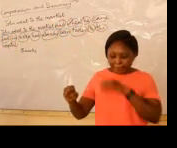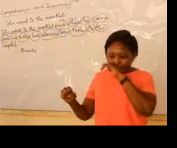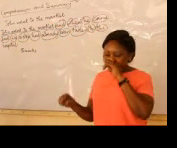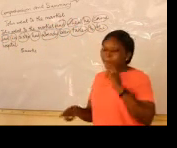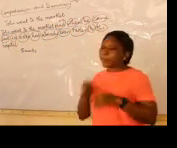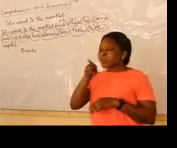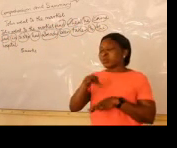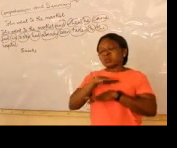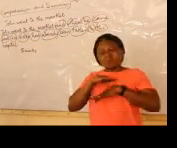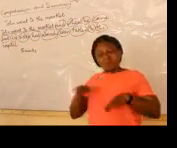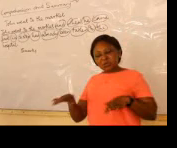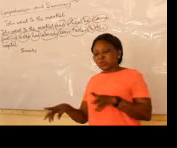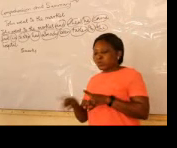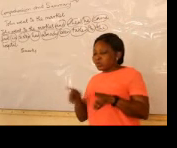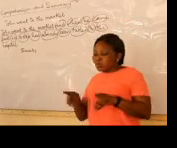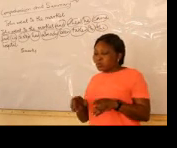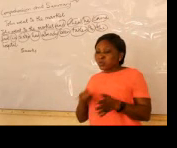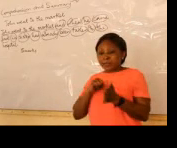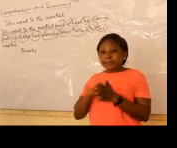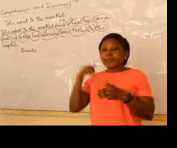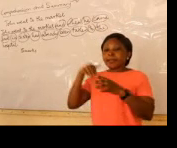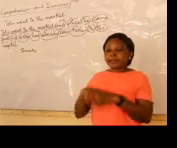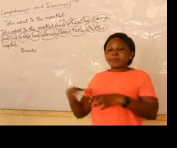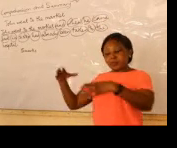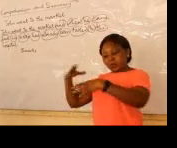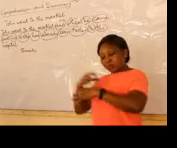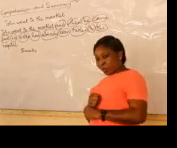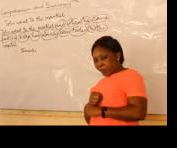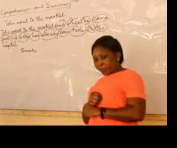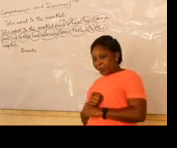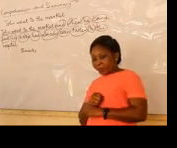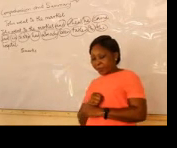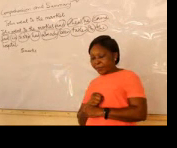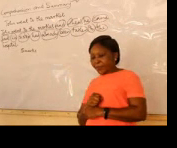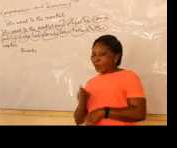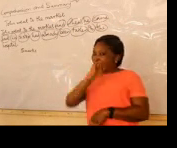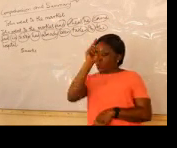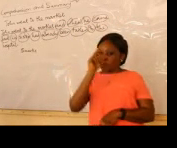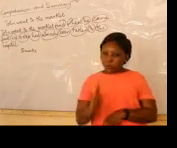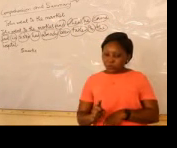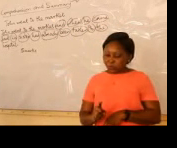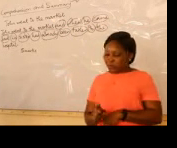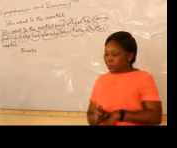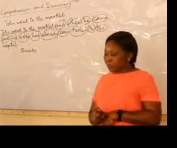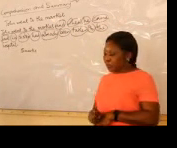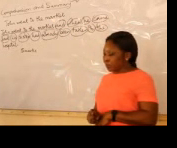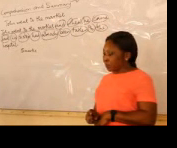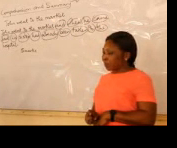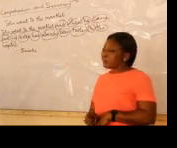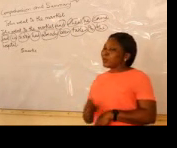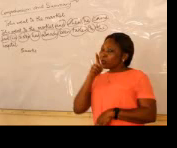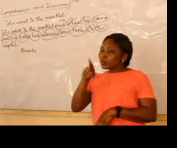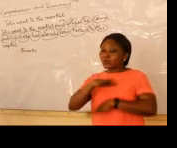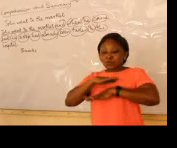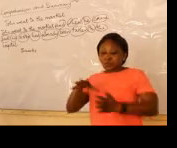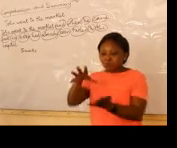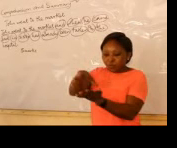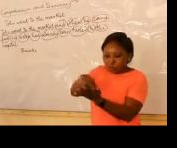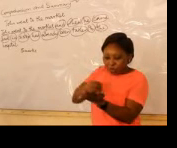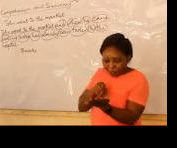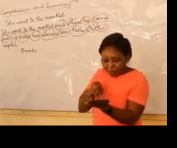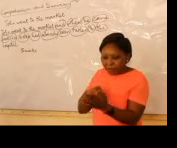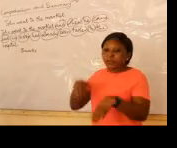You don't do that in summary exercise. You don't do that